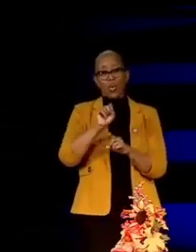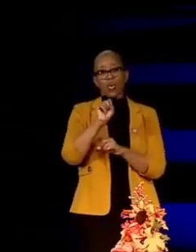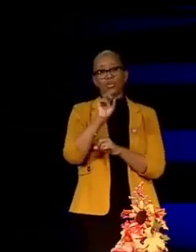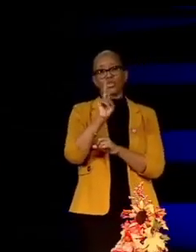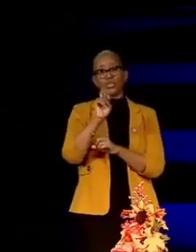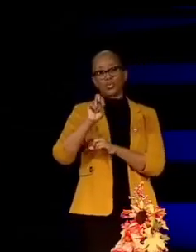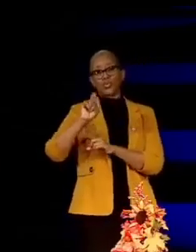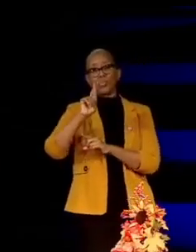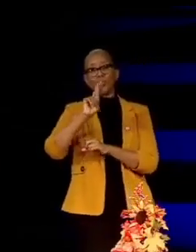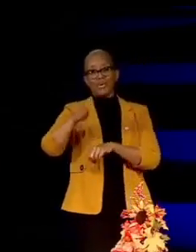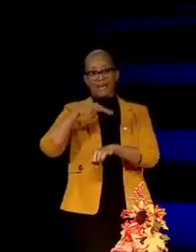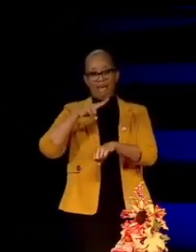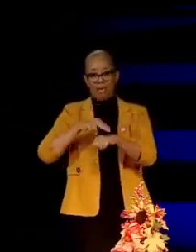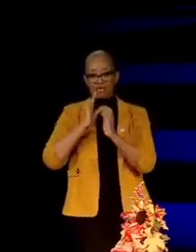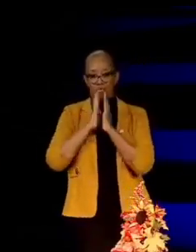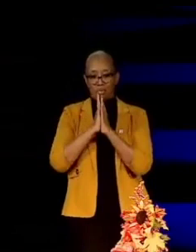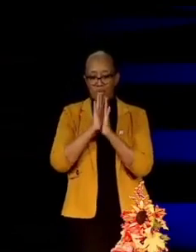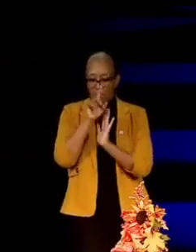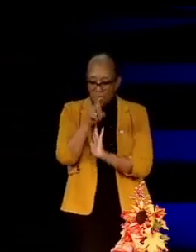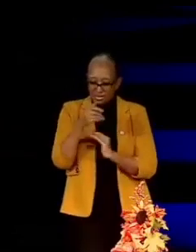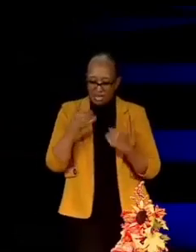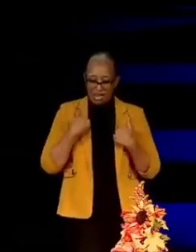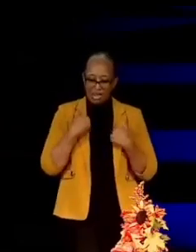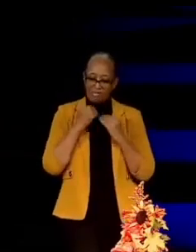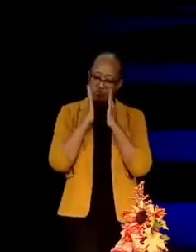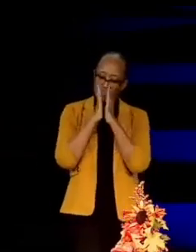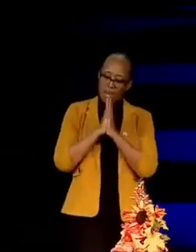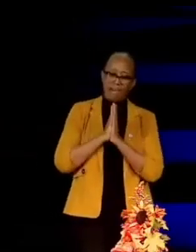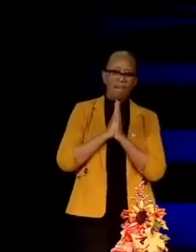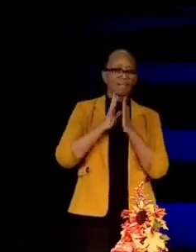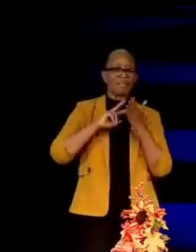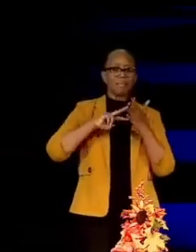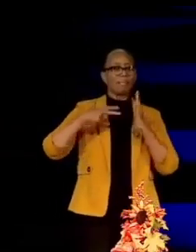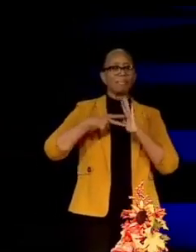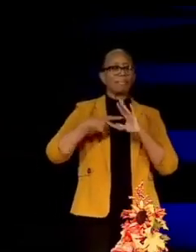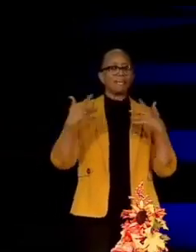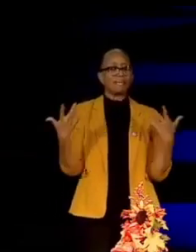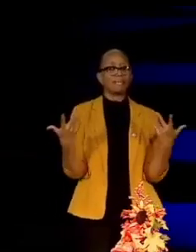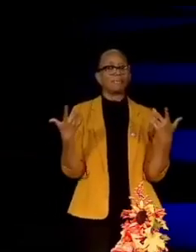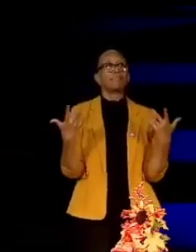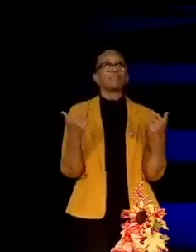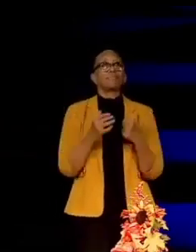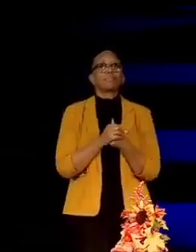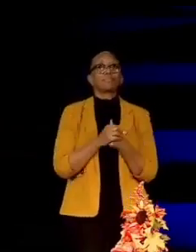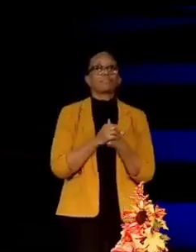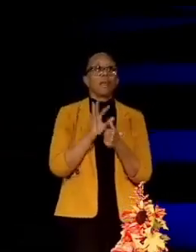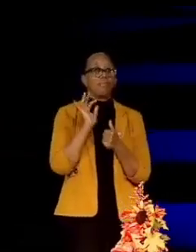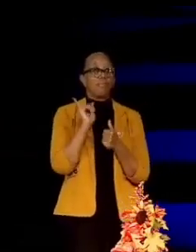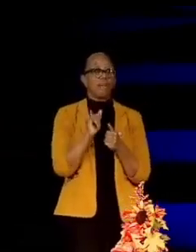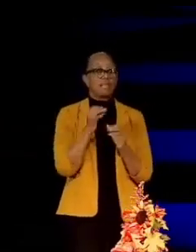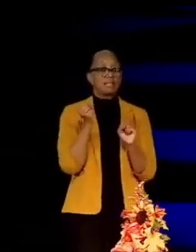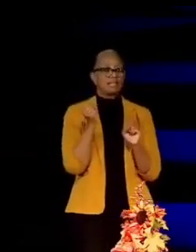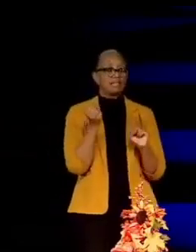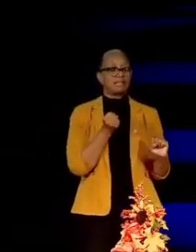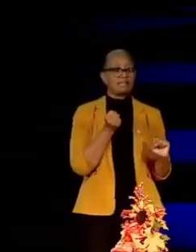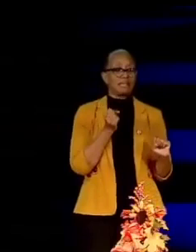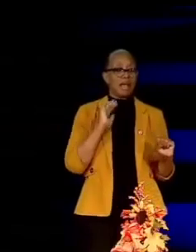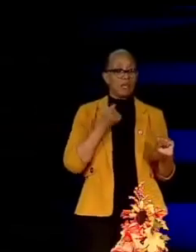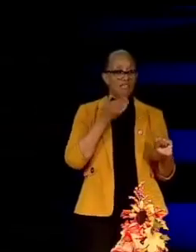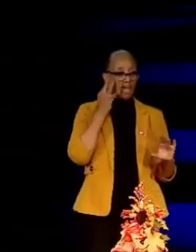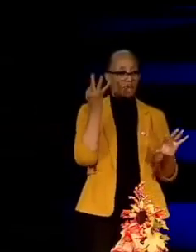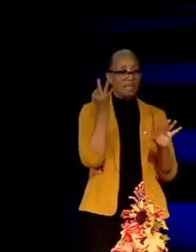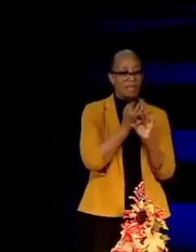supernatural prayers. Supernatural prayer, understand, is what builds our